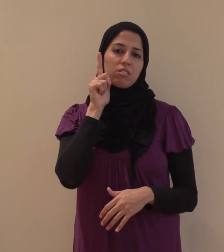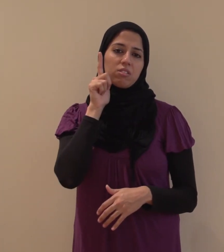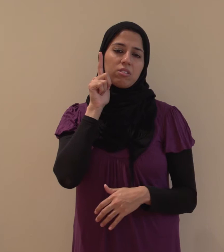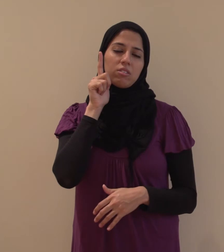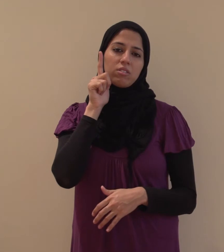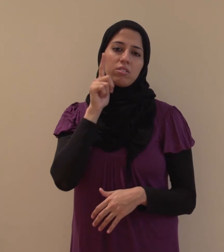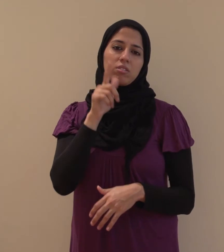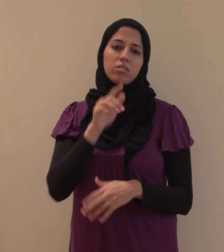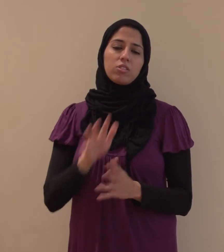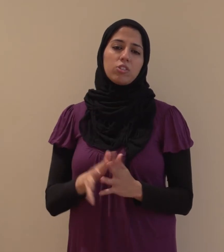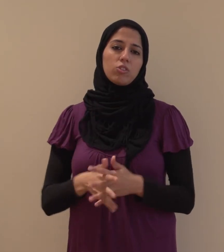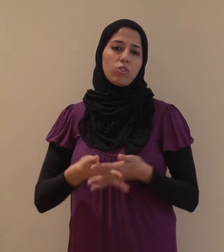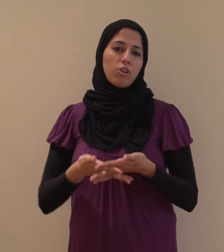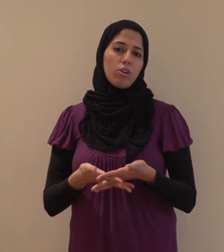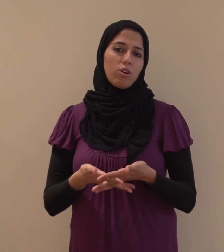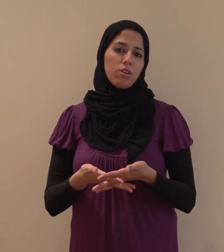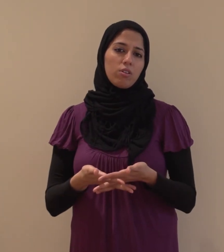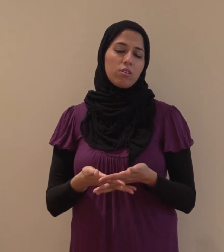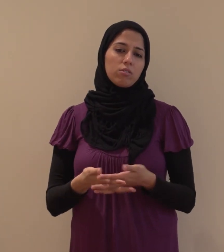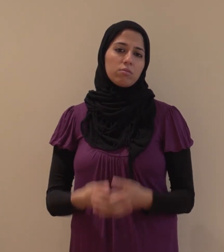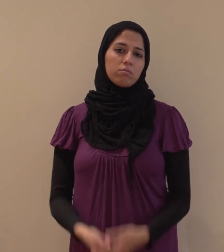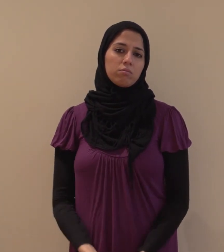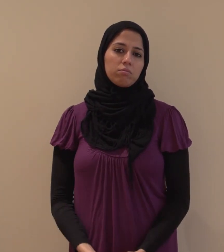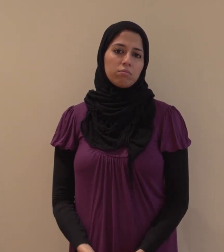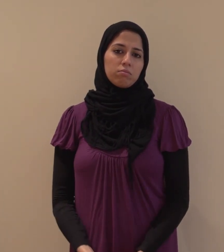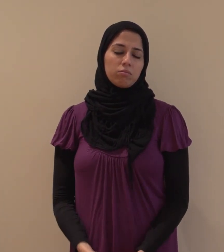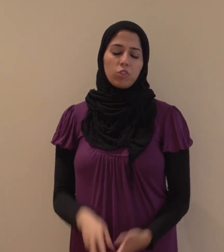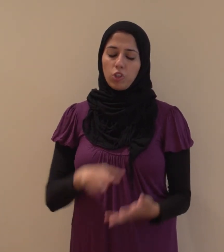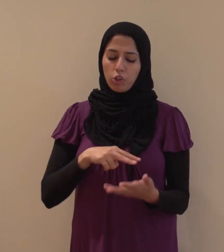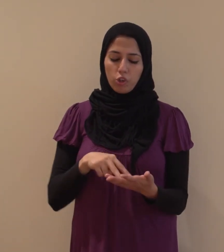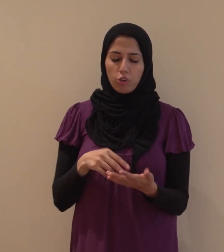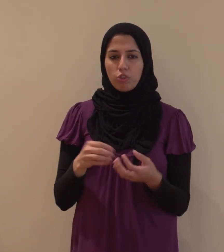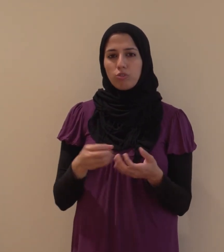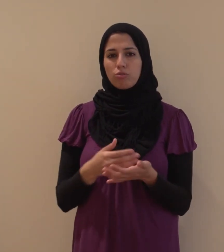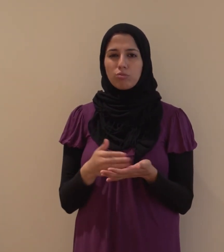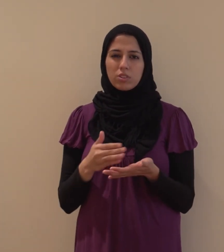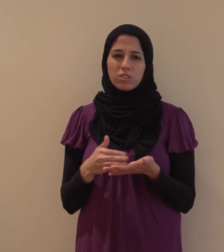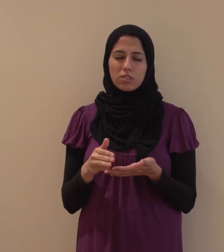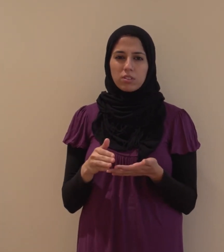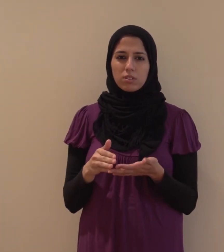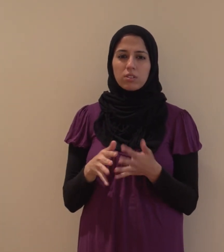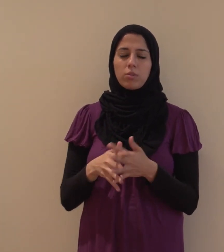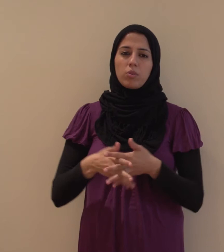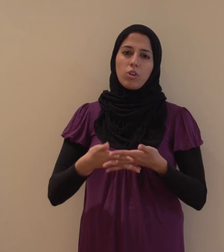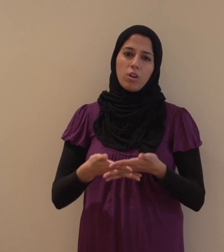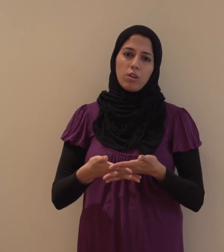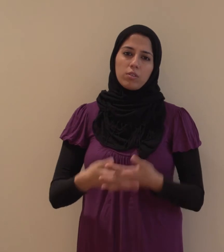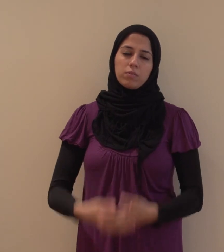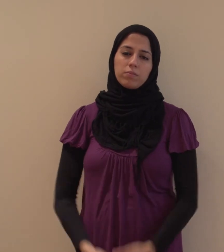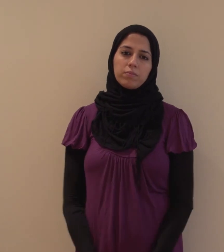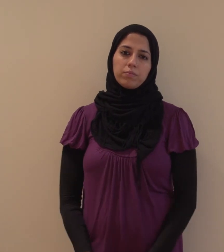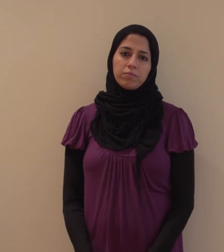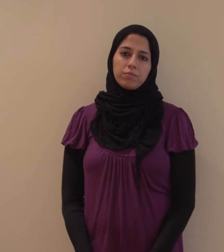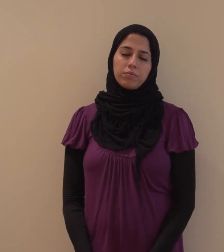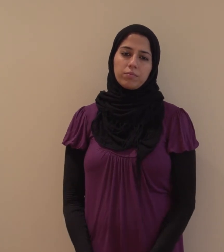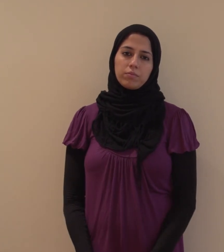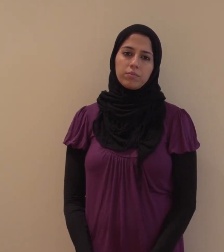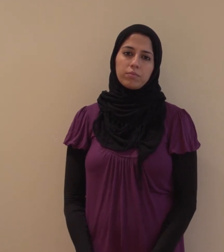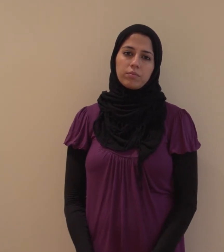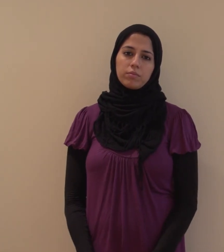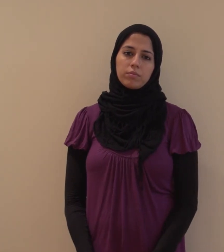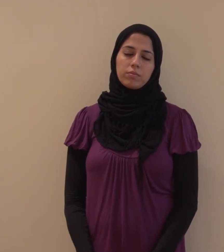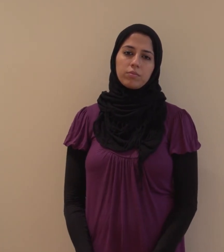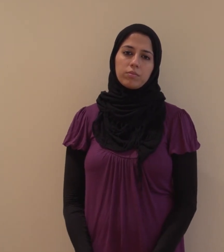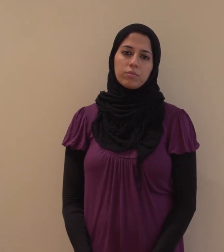try to do two things together. One is listening, and the other thing is the recitation of the glorious Quran, because we don't have time. My brothers